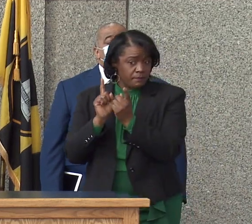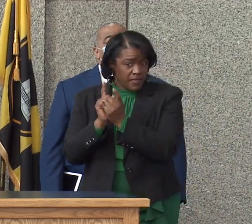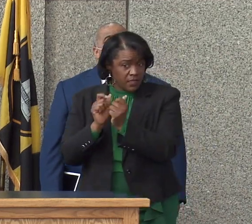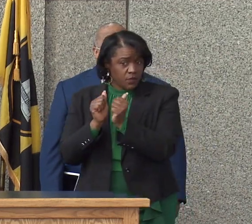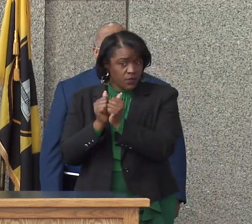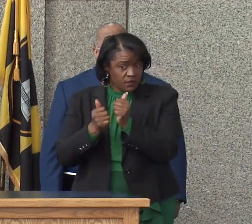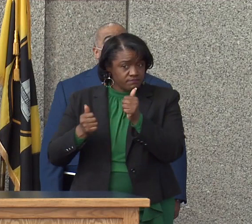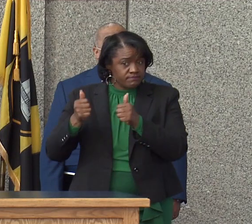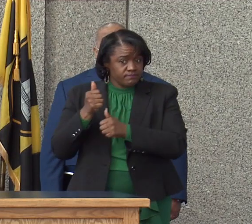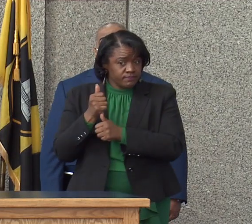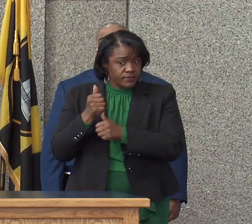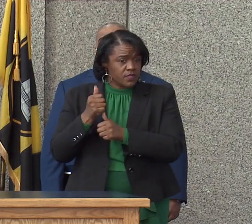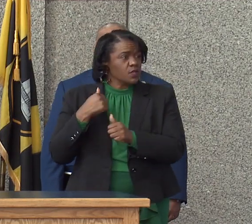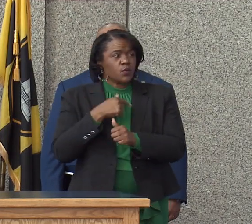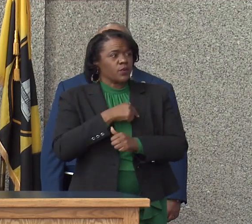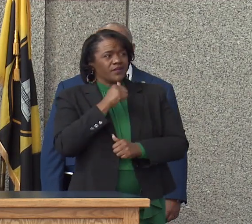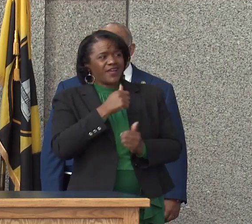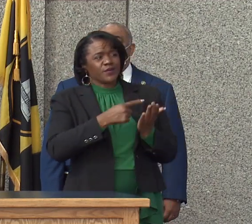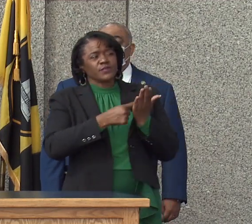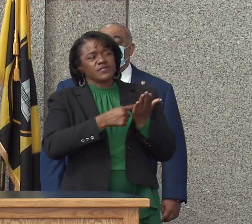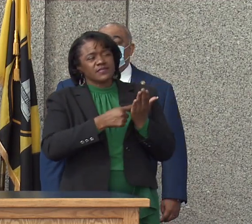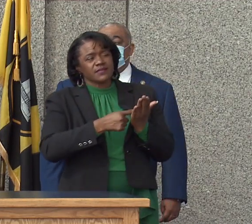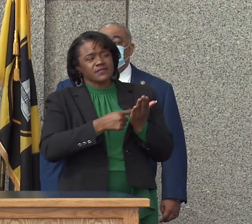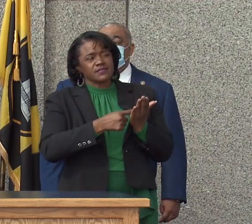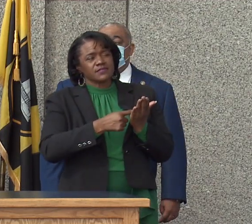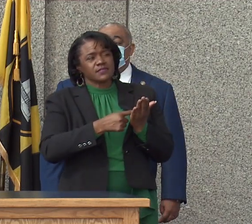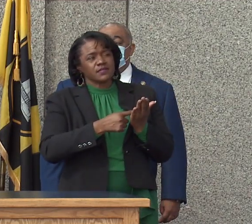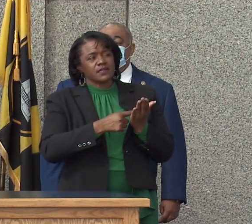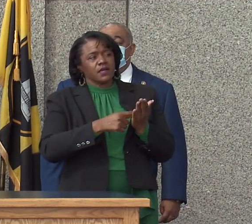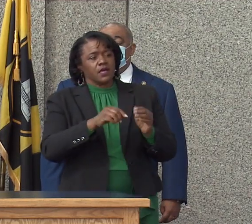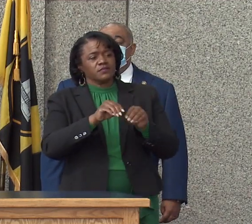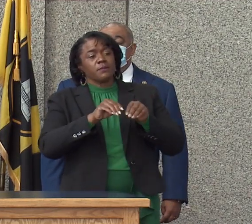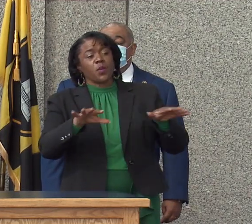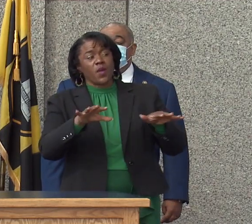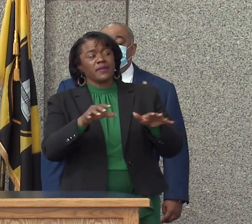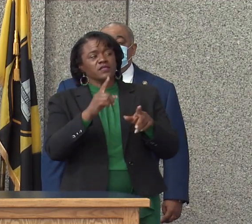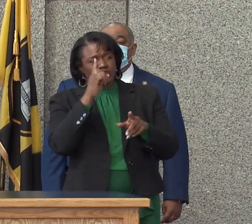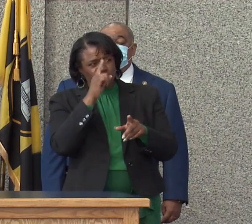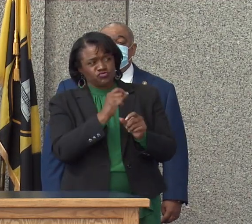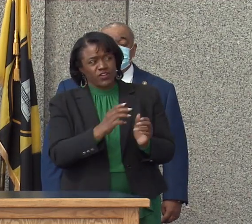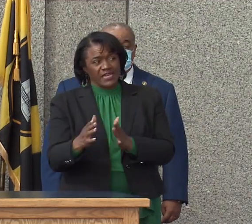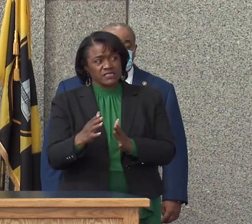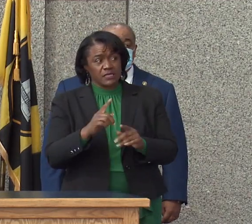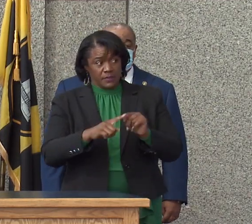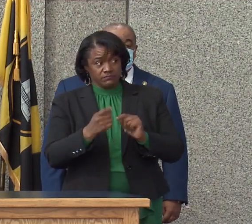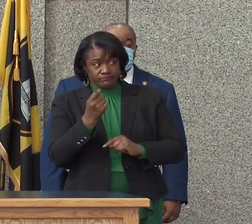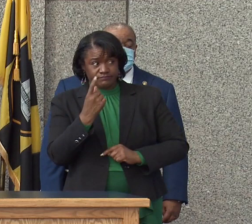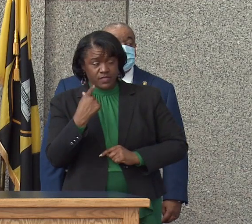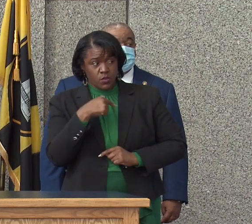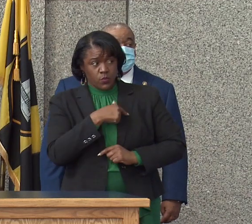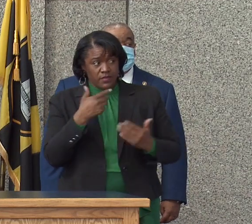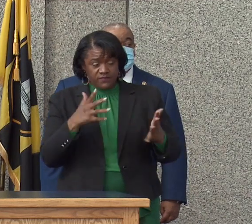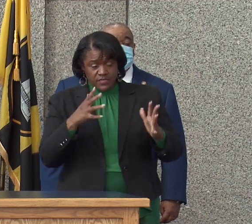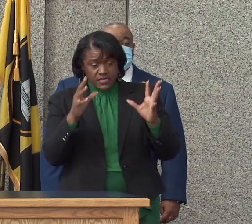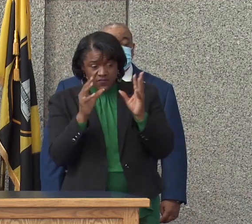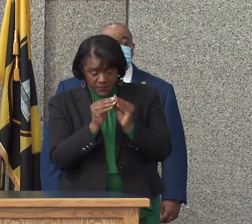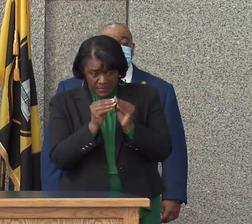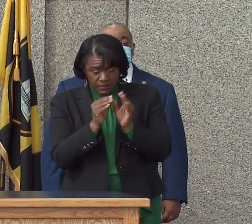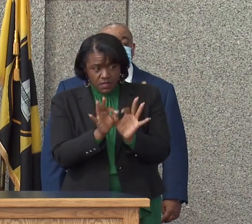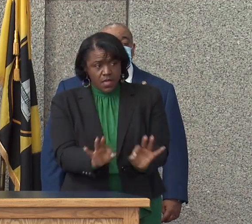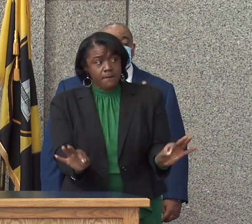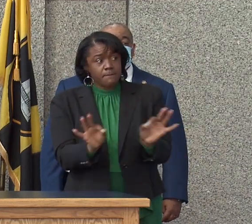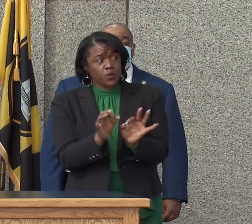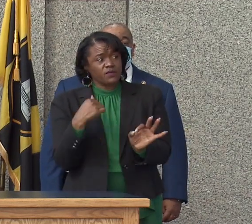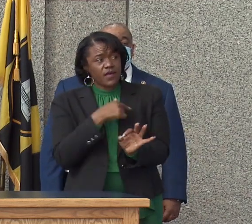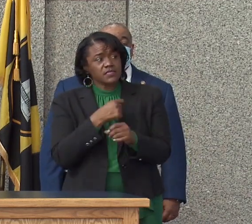Police Department. We're not going to discuss deployment strategy, but just know that we had a meeting about the importance of